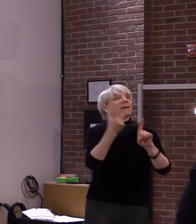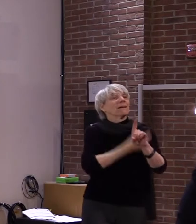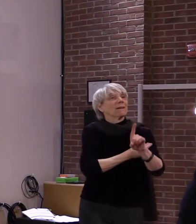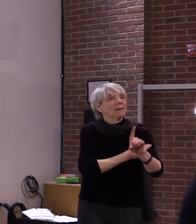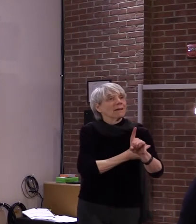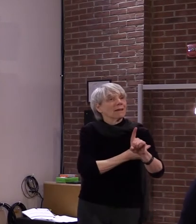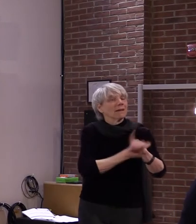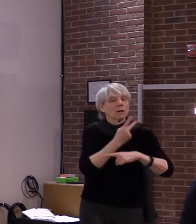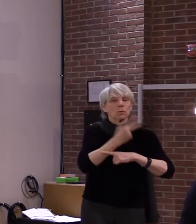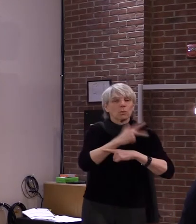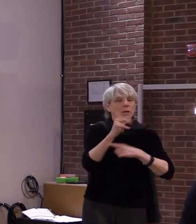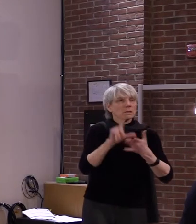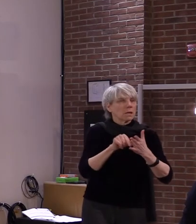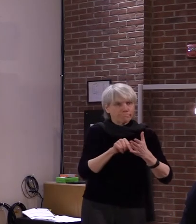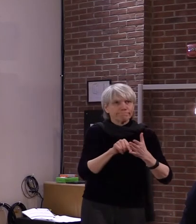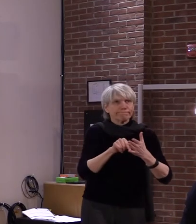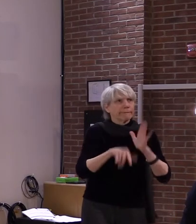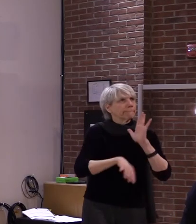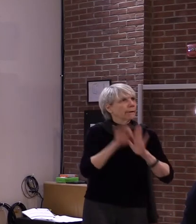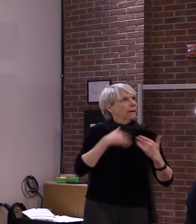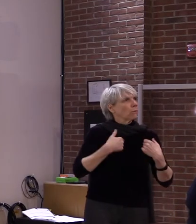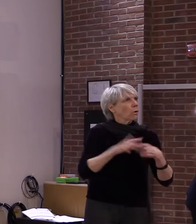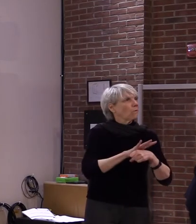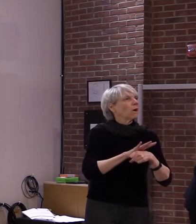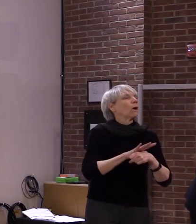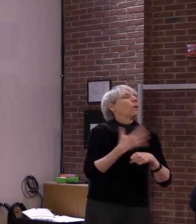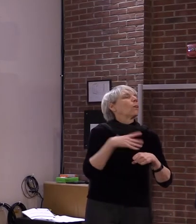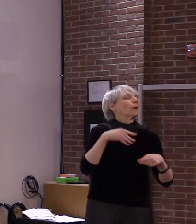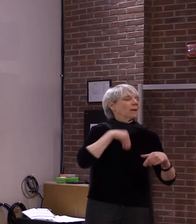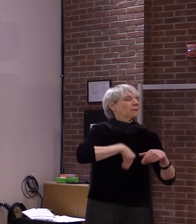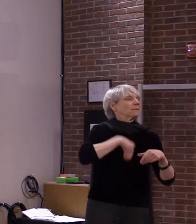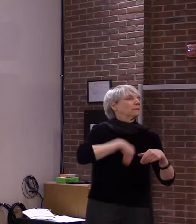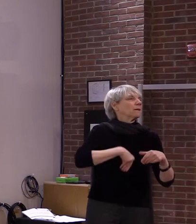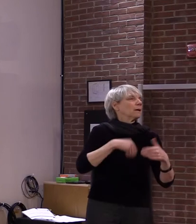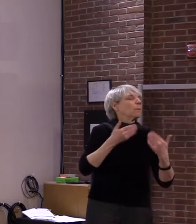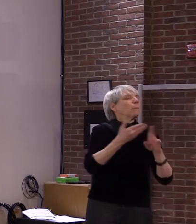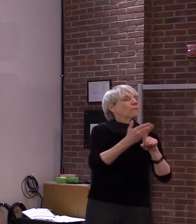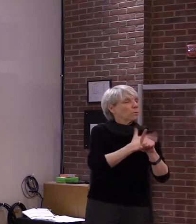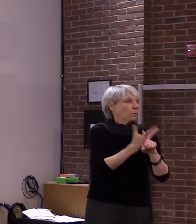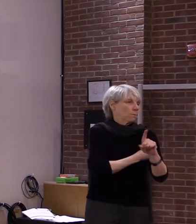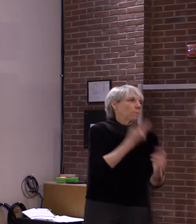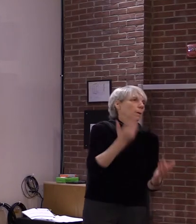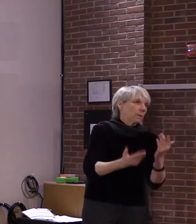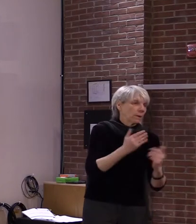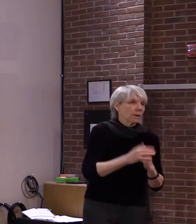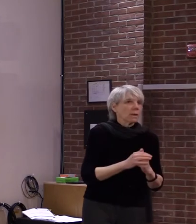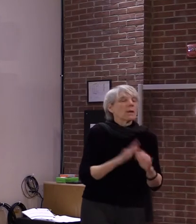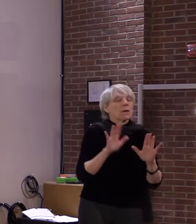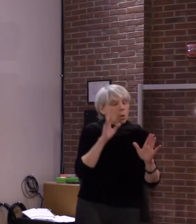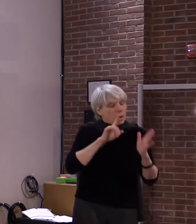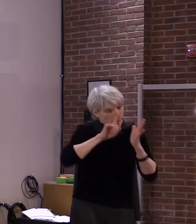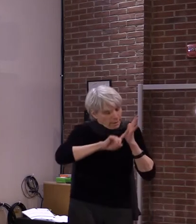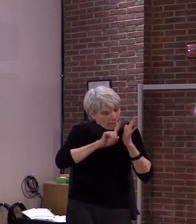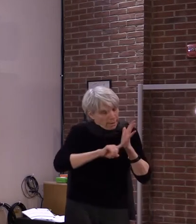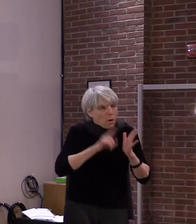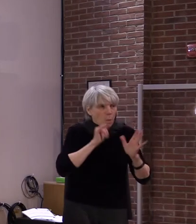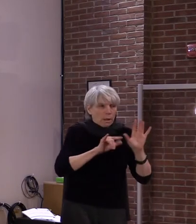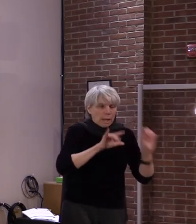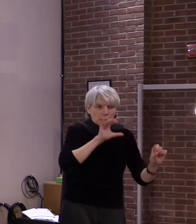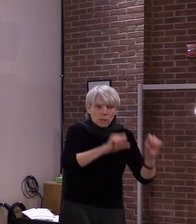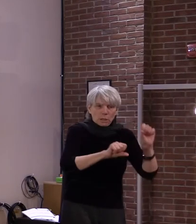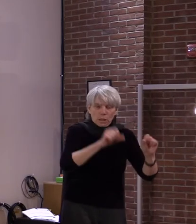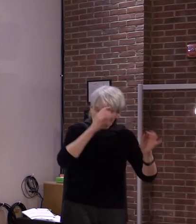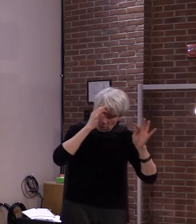happens they got the vaccine a couple days earlier but we are looking for that and we will know about it because